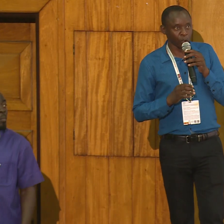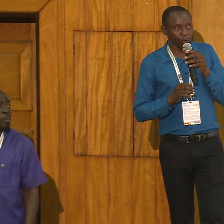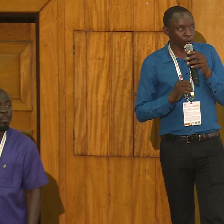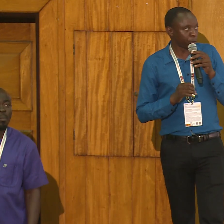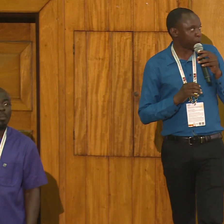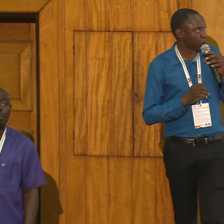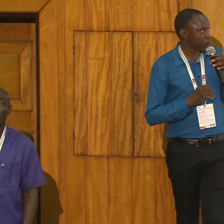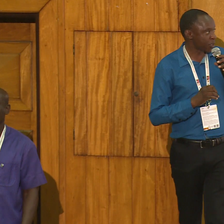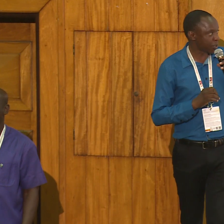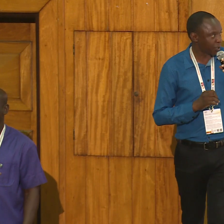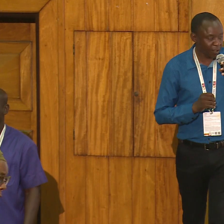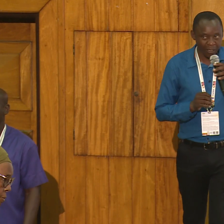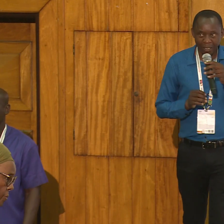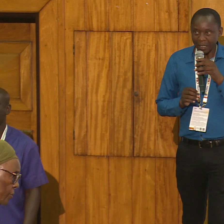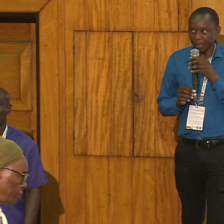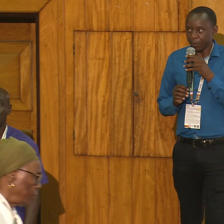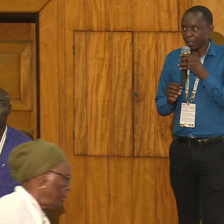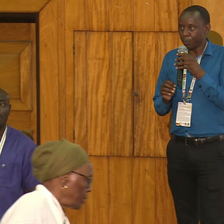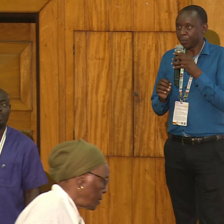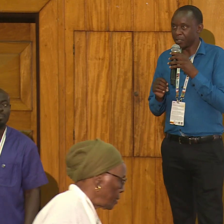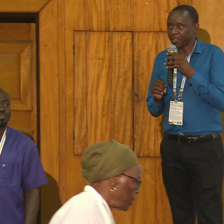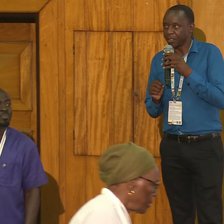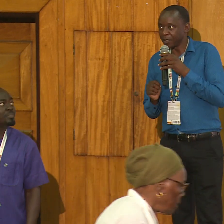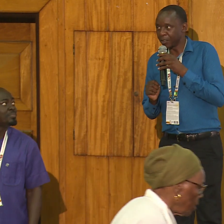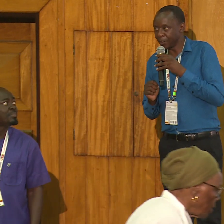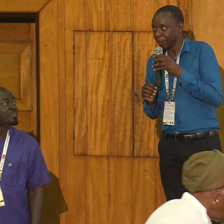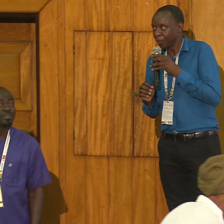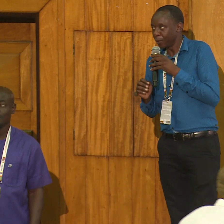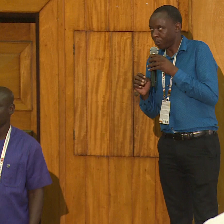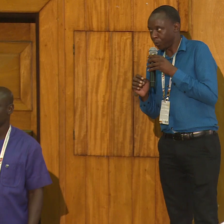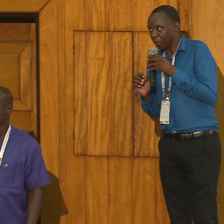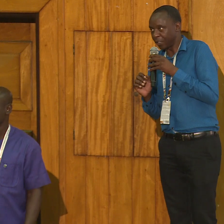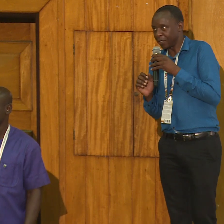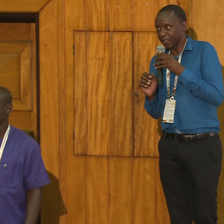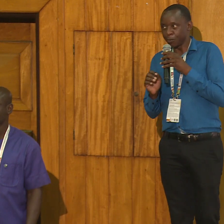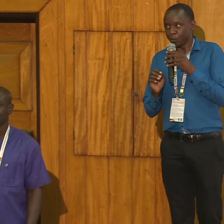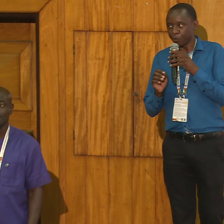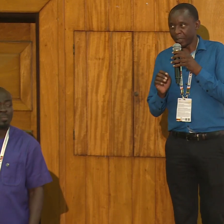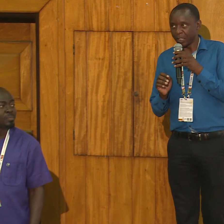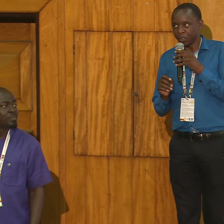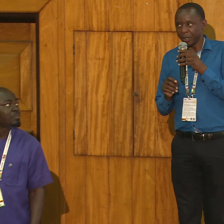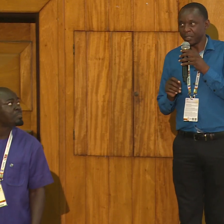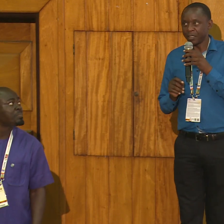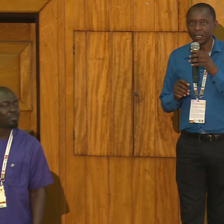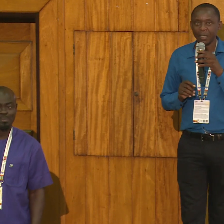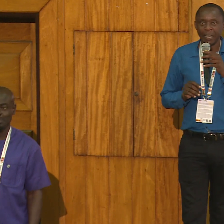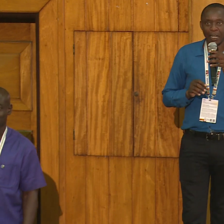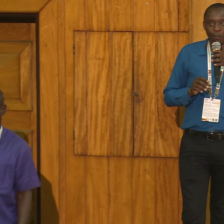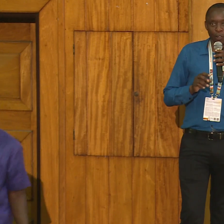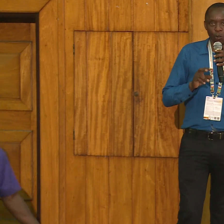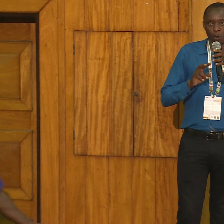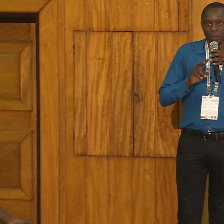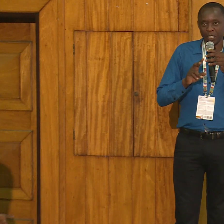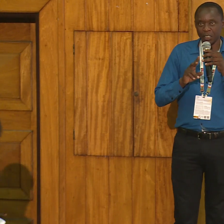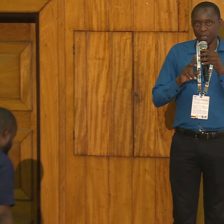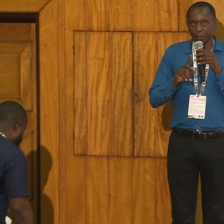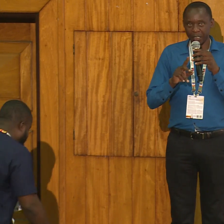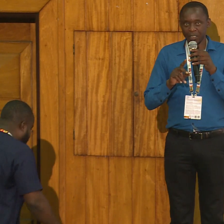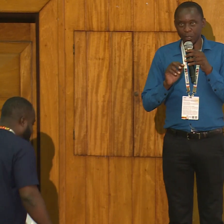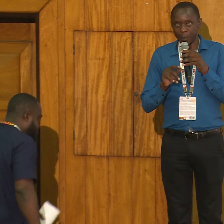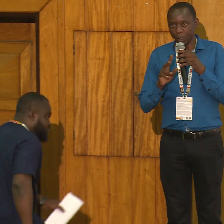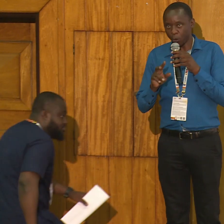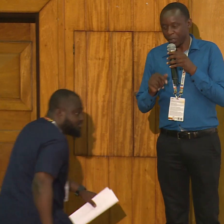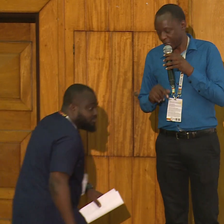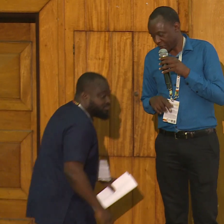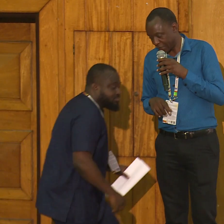What I'm going to do, because I'm a bit poor in terms of management, I have a communication